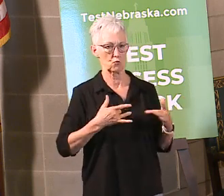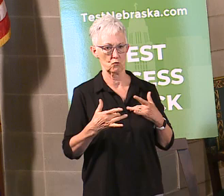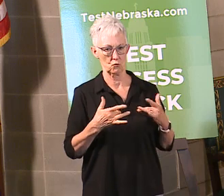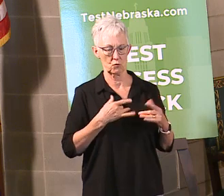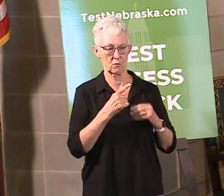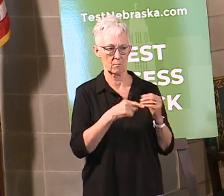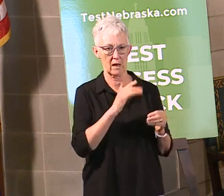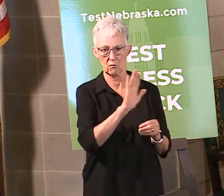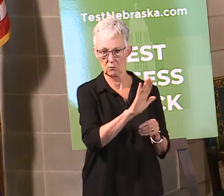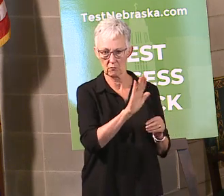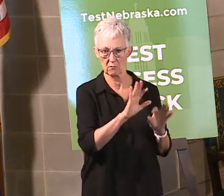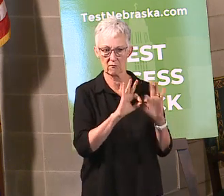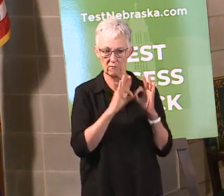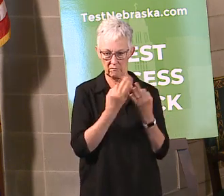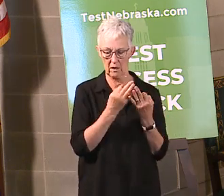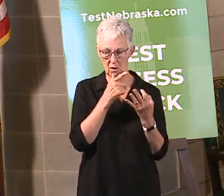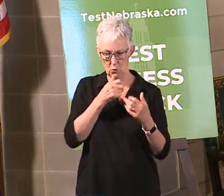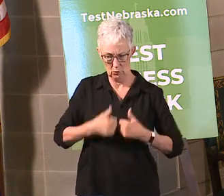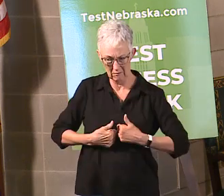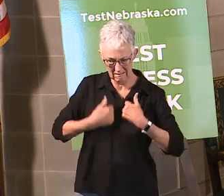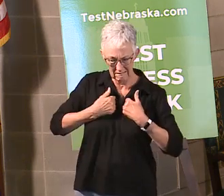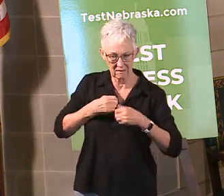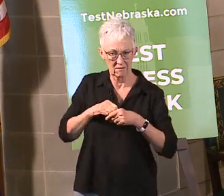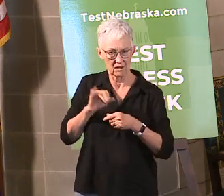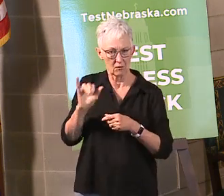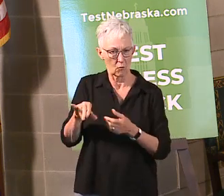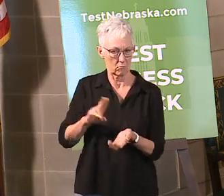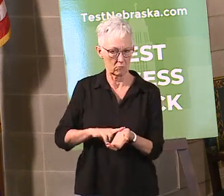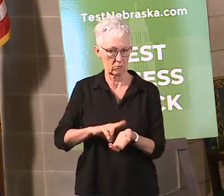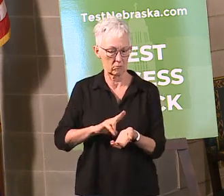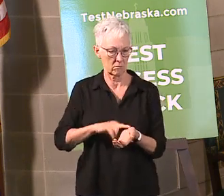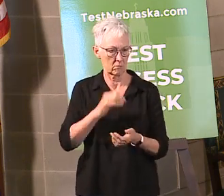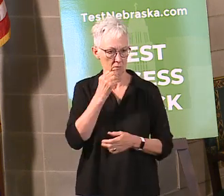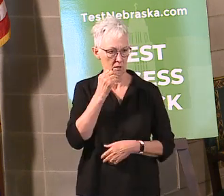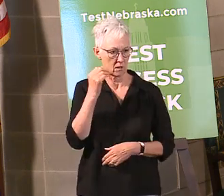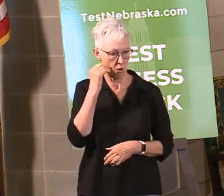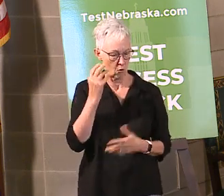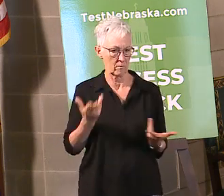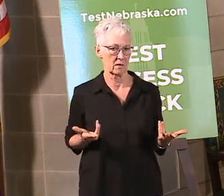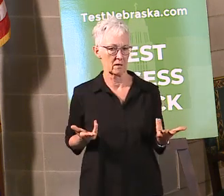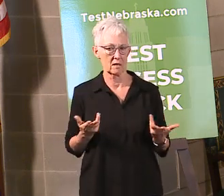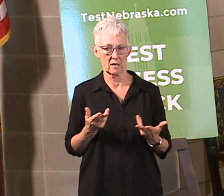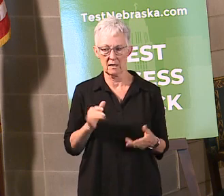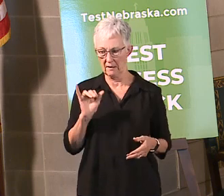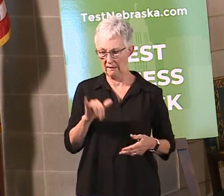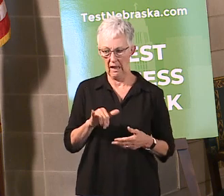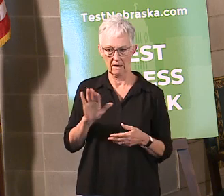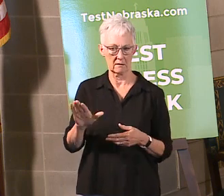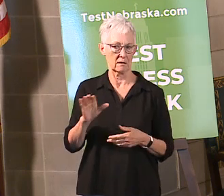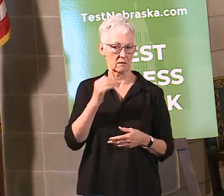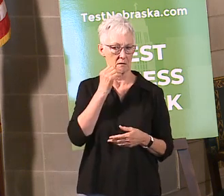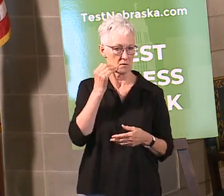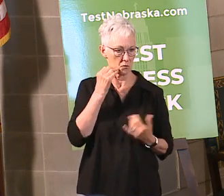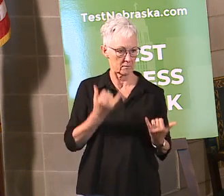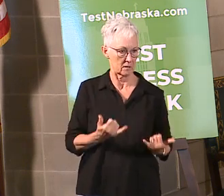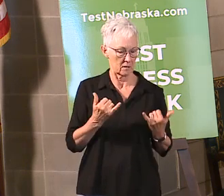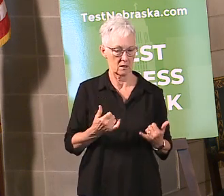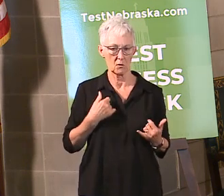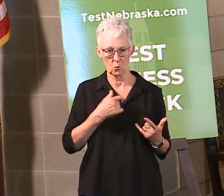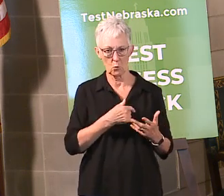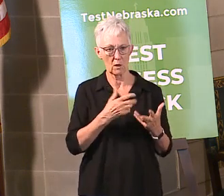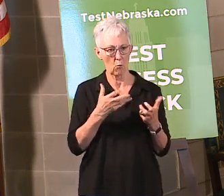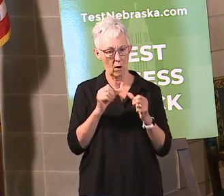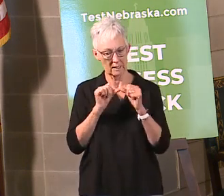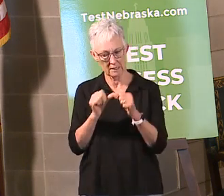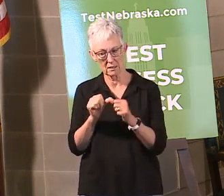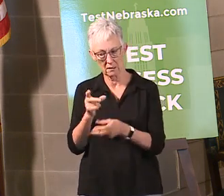they've been. You know that your loved ones, this is the familiar surrounding for them, and so we are working to make sure that they continue to stay there.